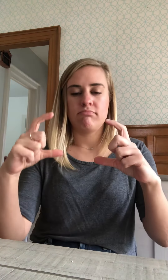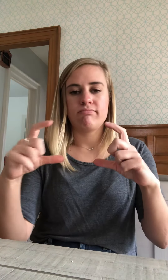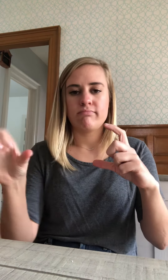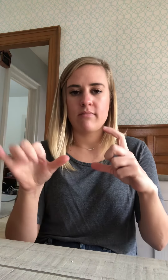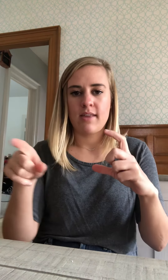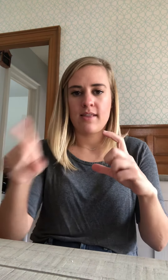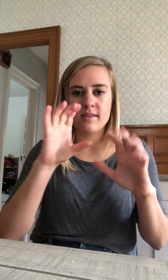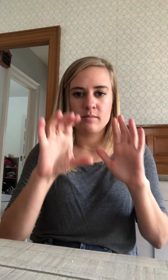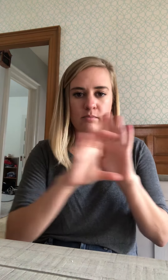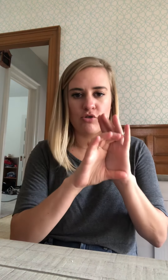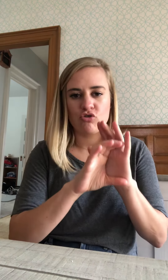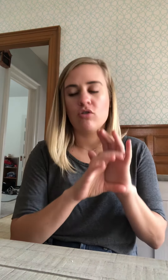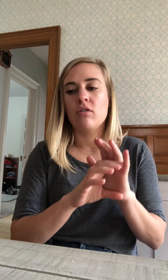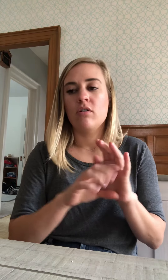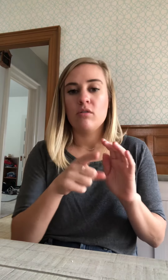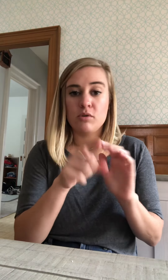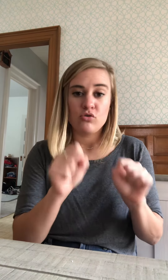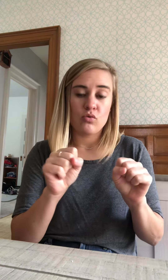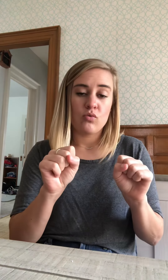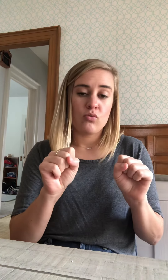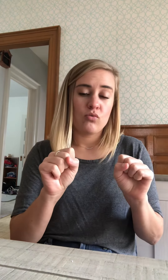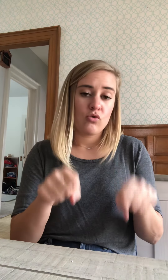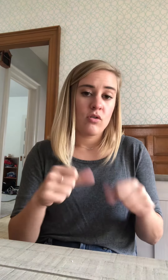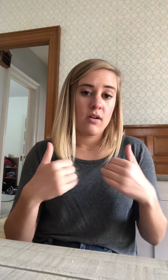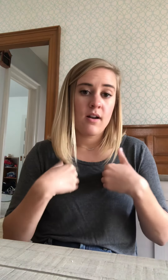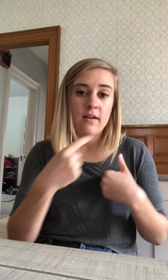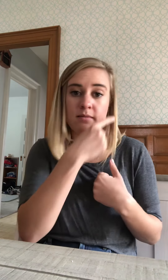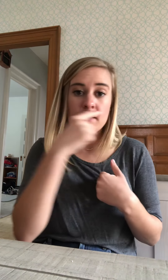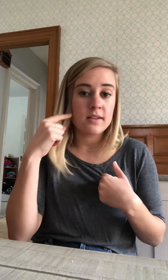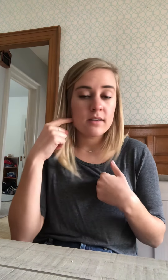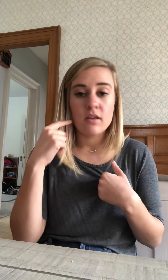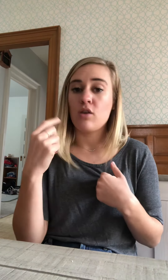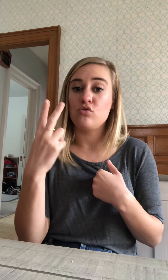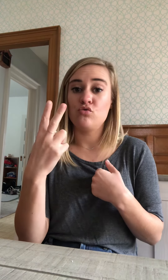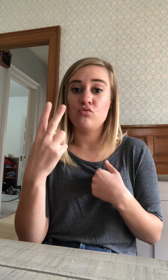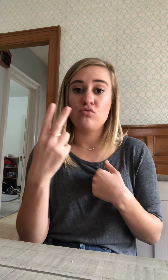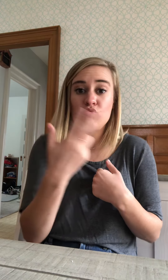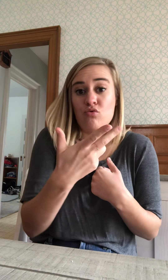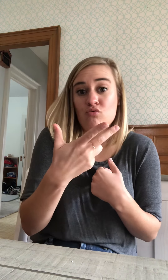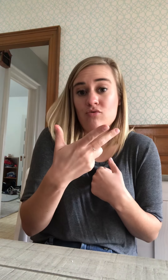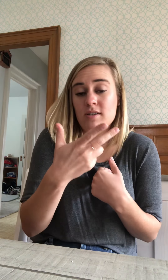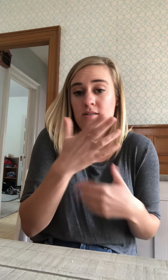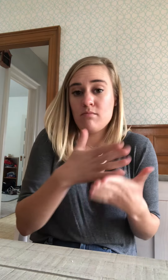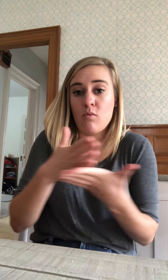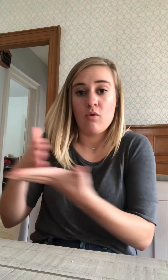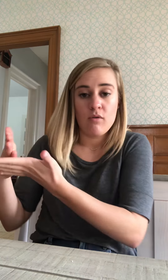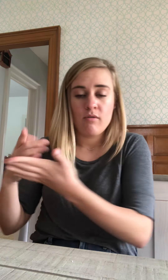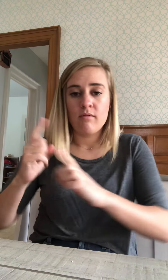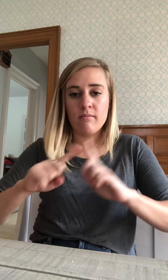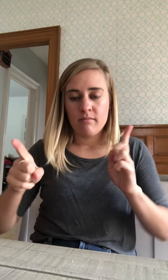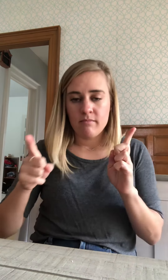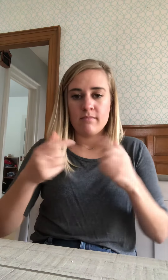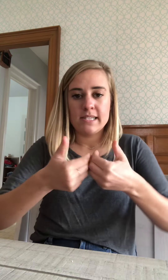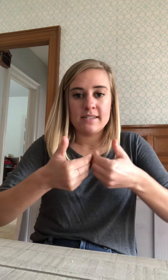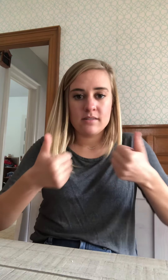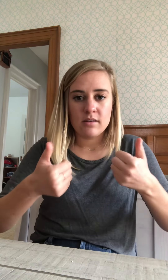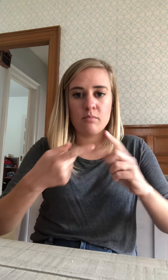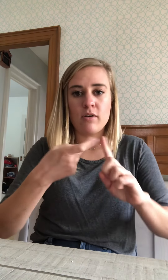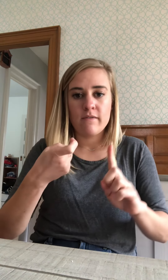the maxilla broken into 2 or 3 pieces, but it's separated from the areas above. So